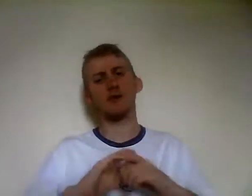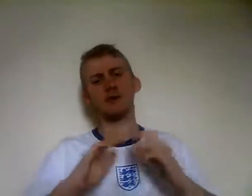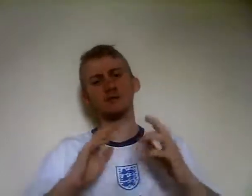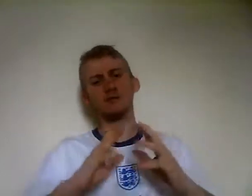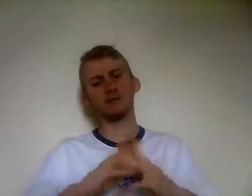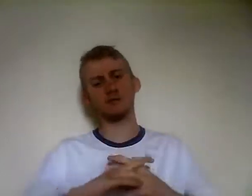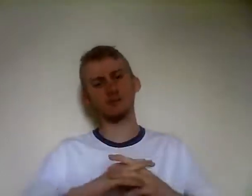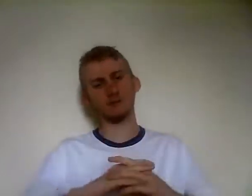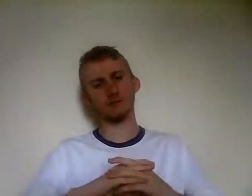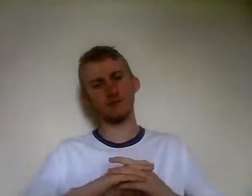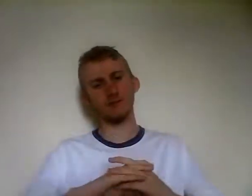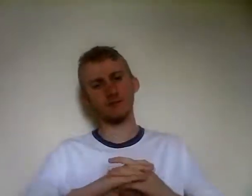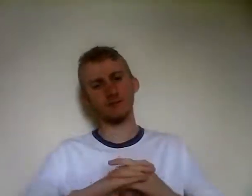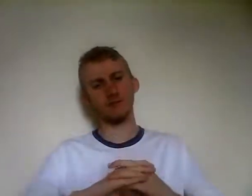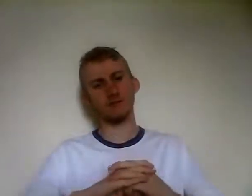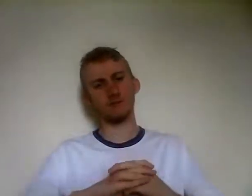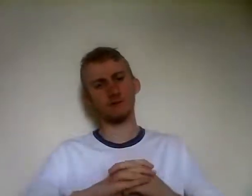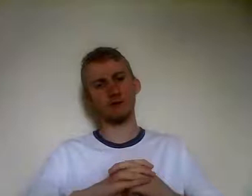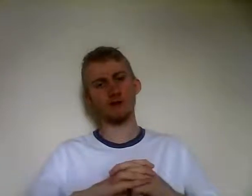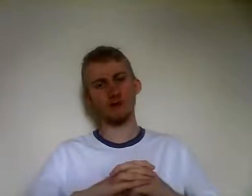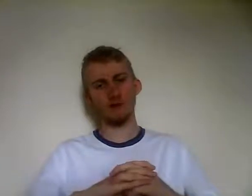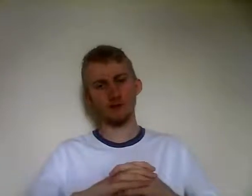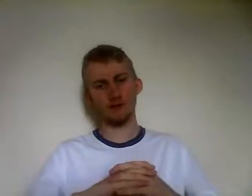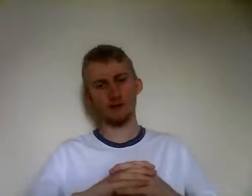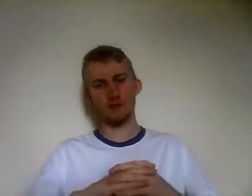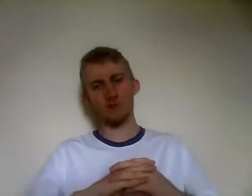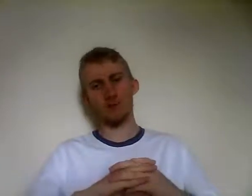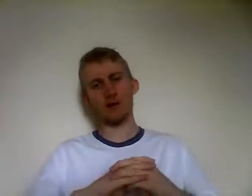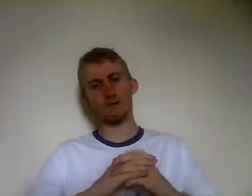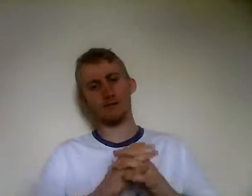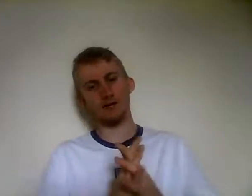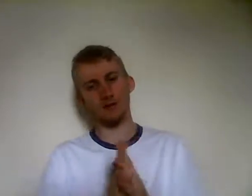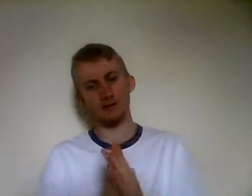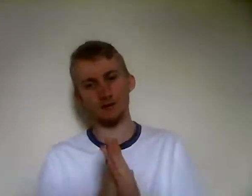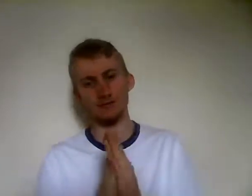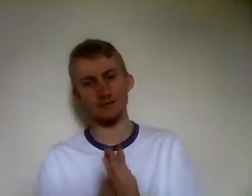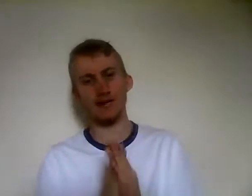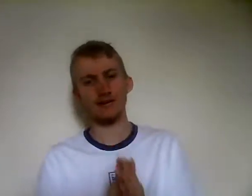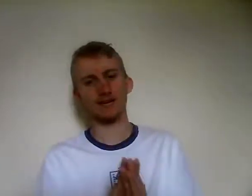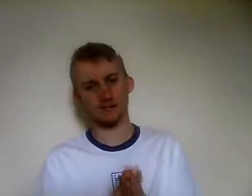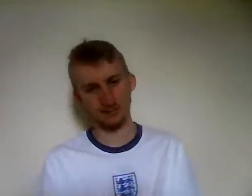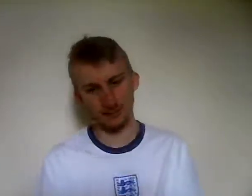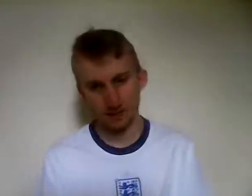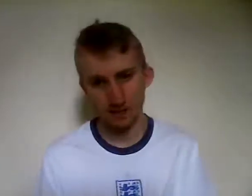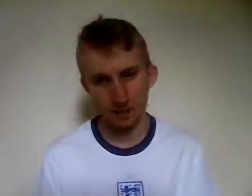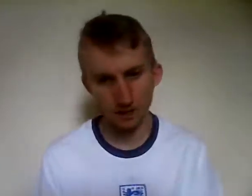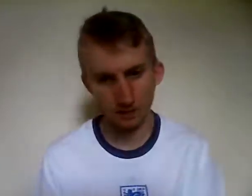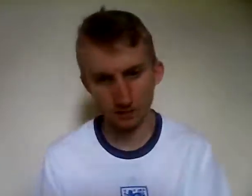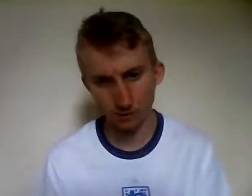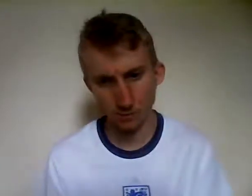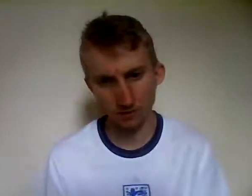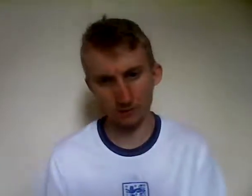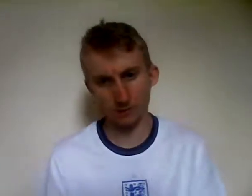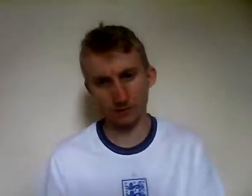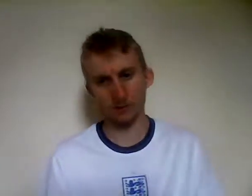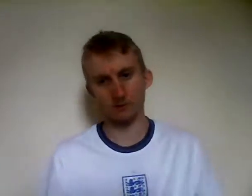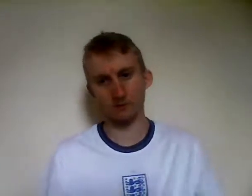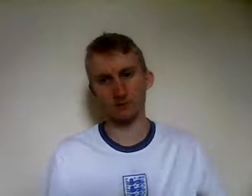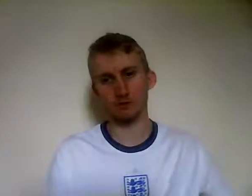was announced that the club had been acquired by WAGMI United LLC, a group of US